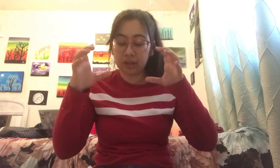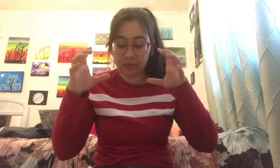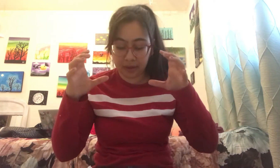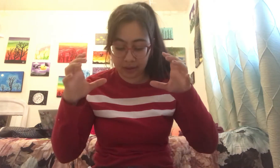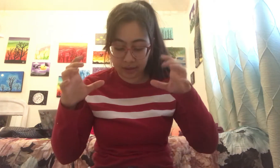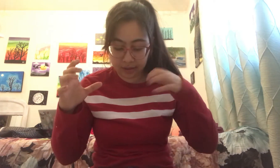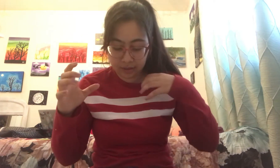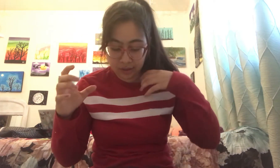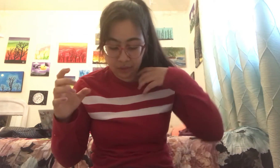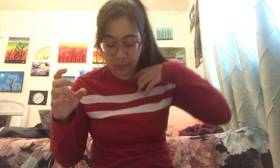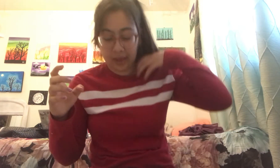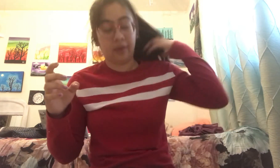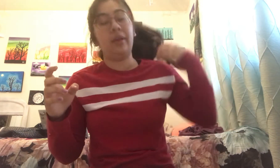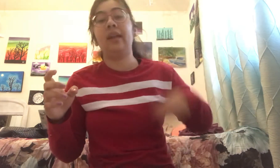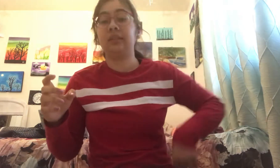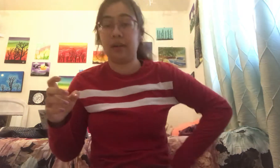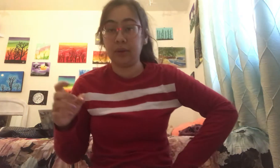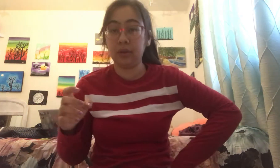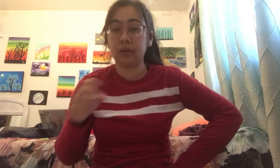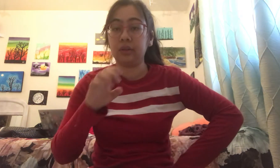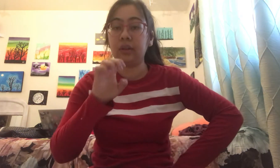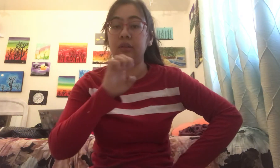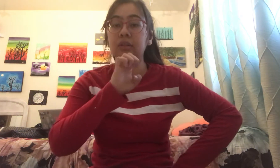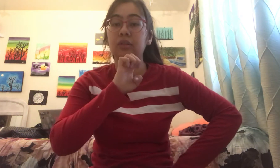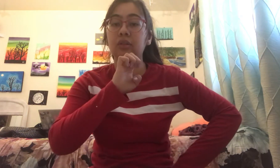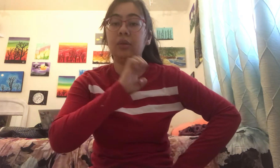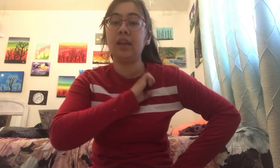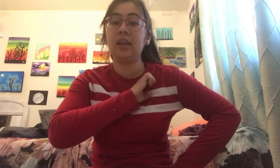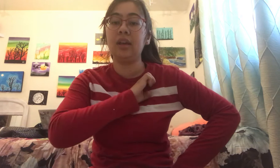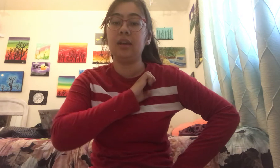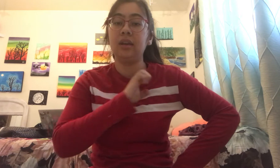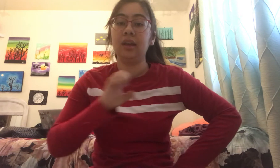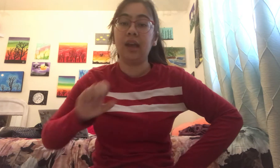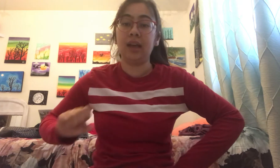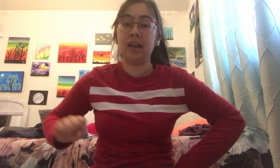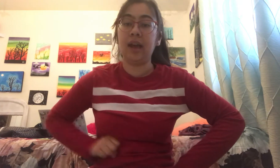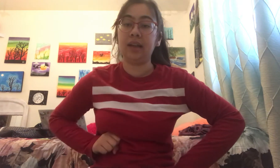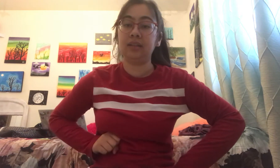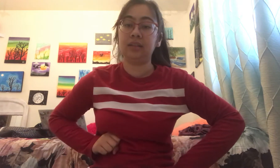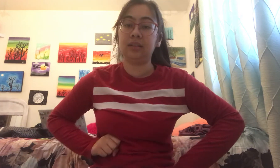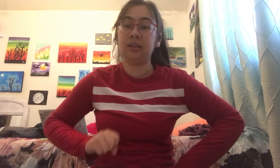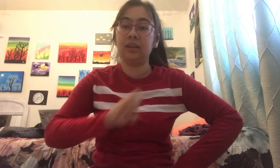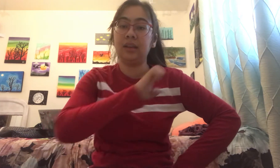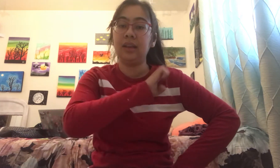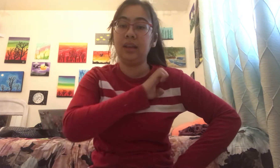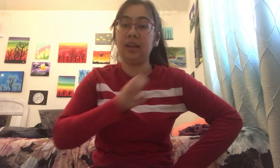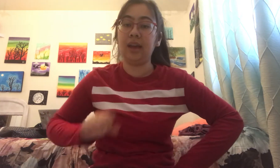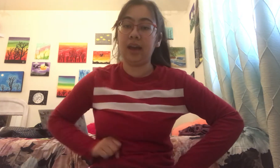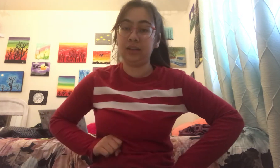America we have El Salvador and you just do E and S E S